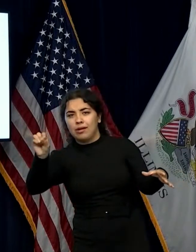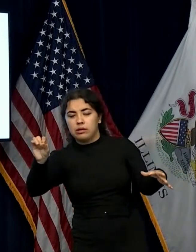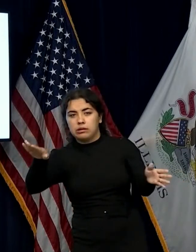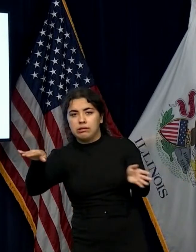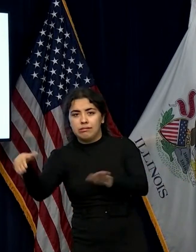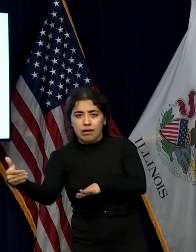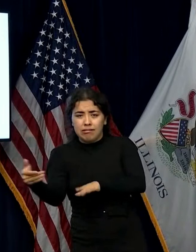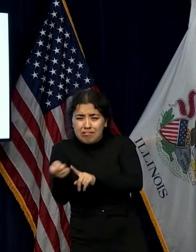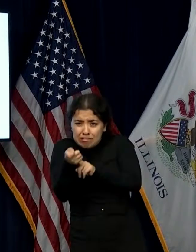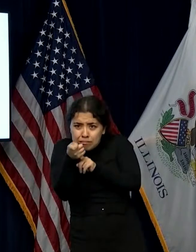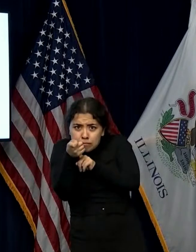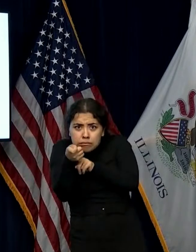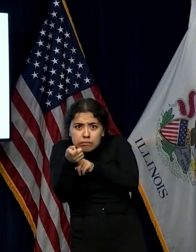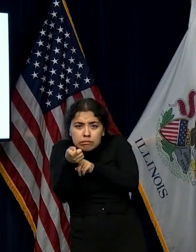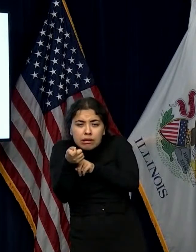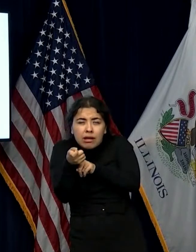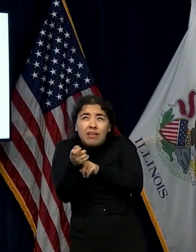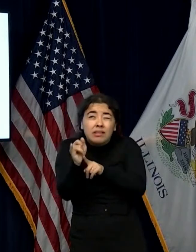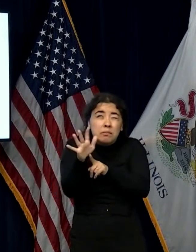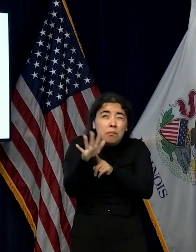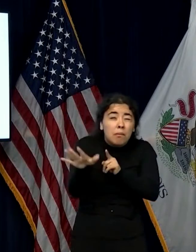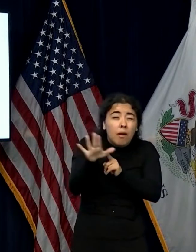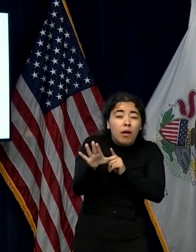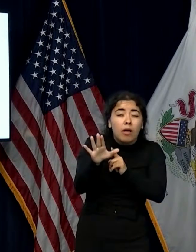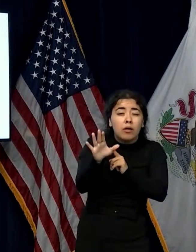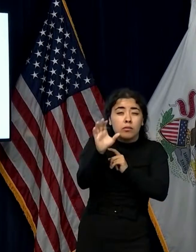that's roughly